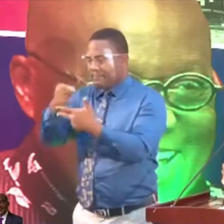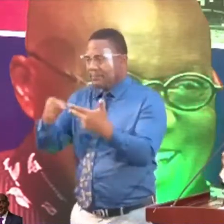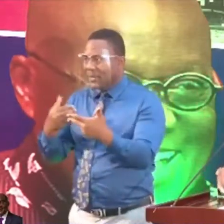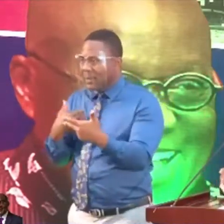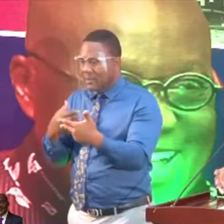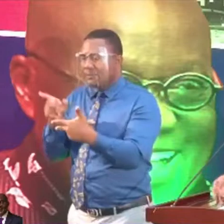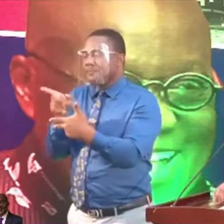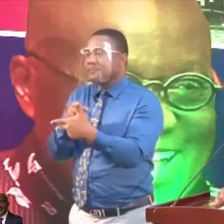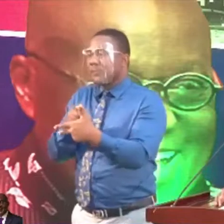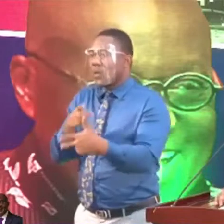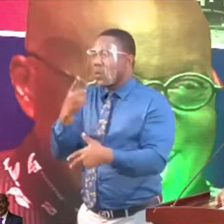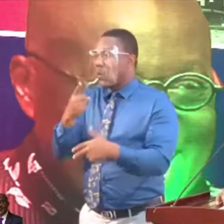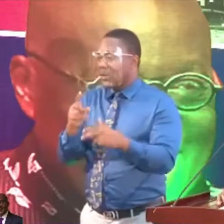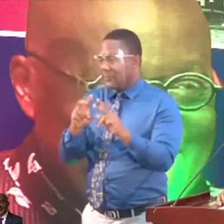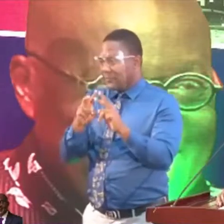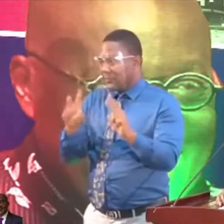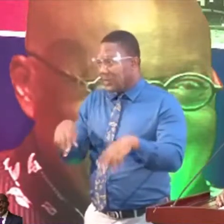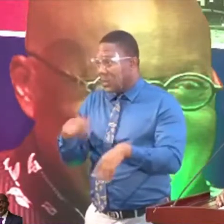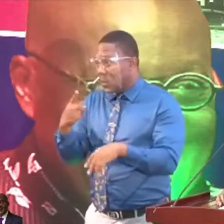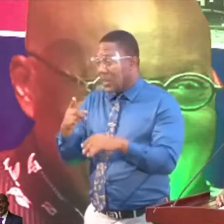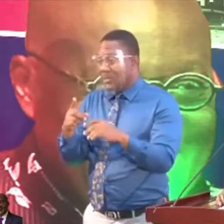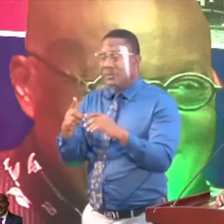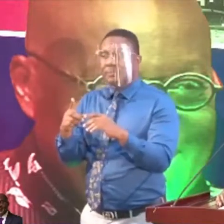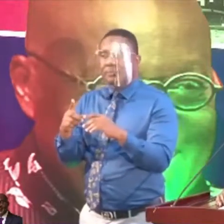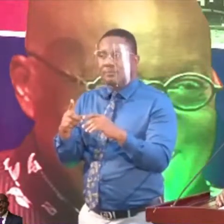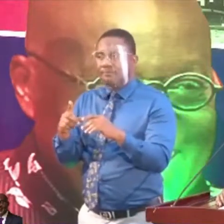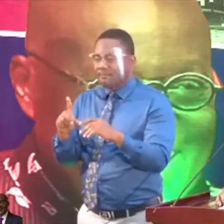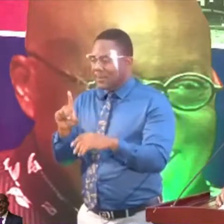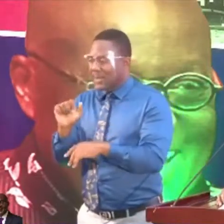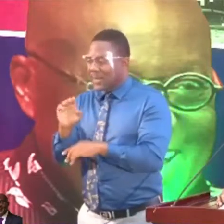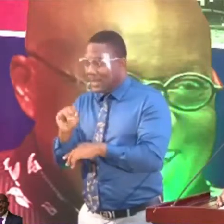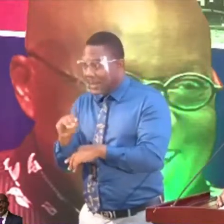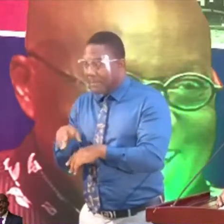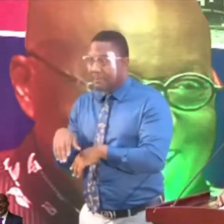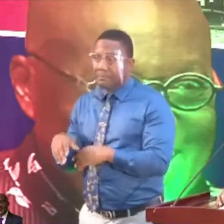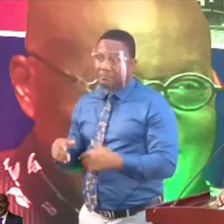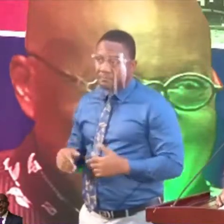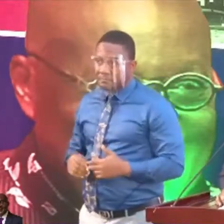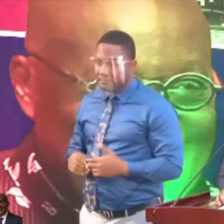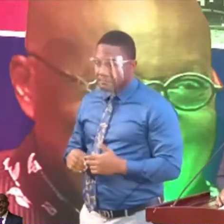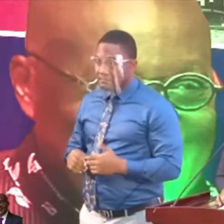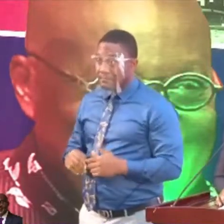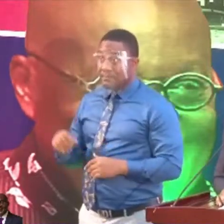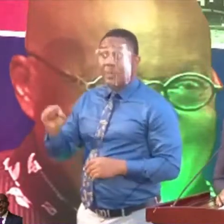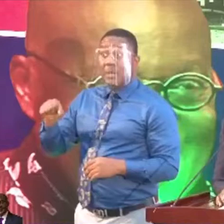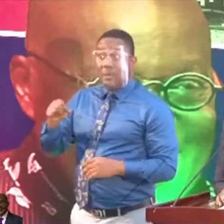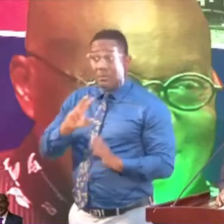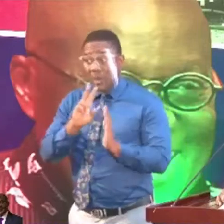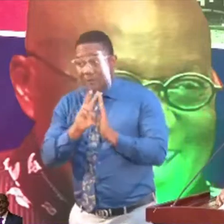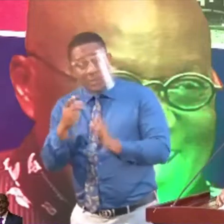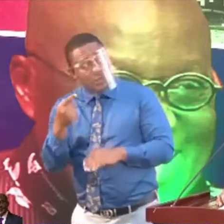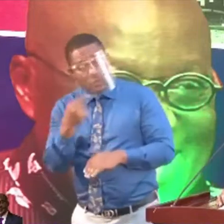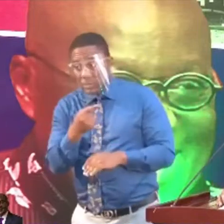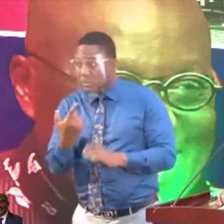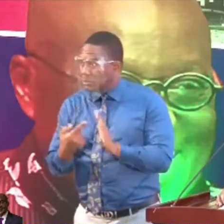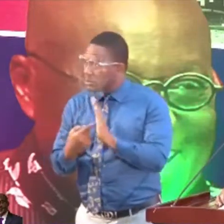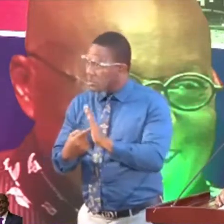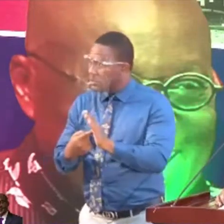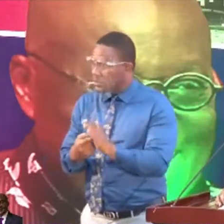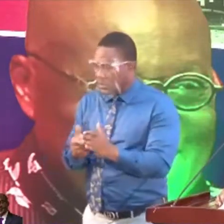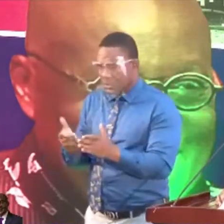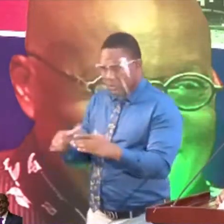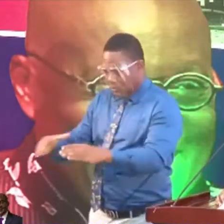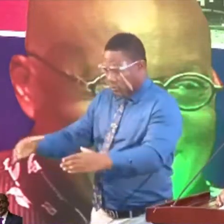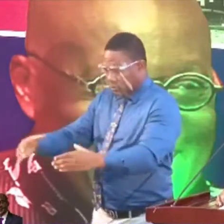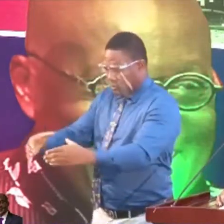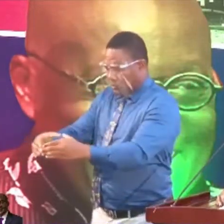have the One Village, One Dam, or the Small F Dam program. And yes, as you saw from the video, the small F dams,